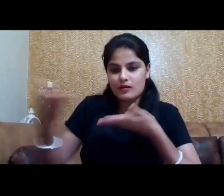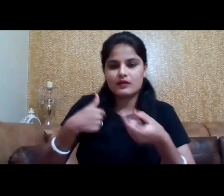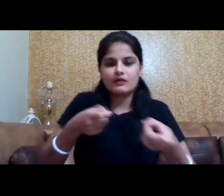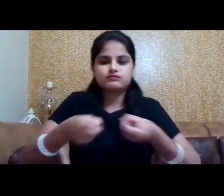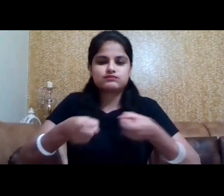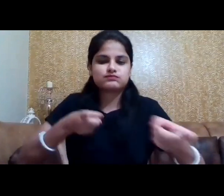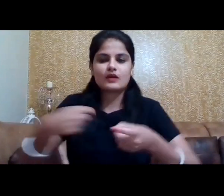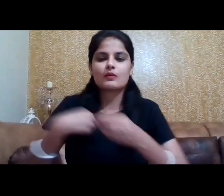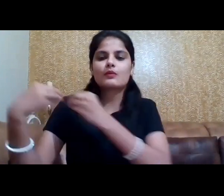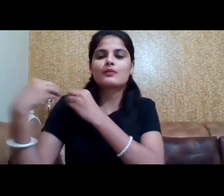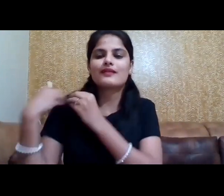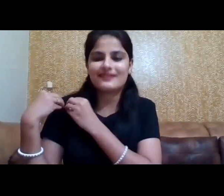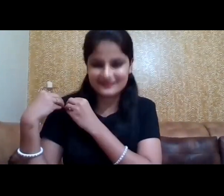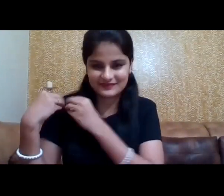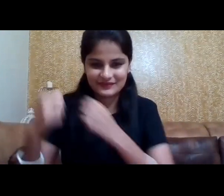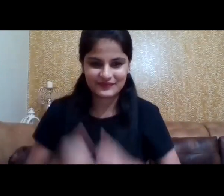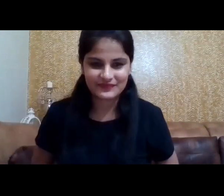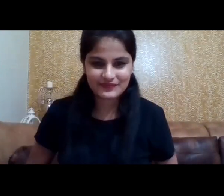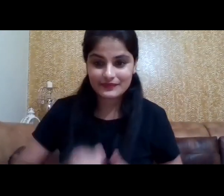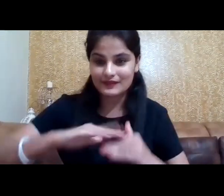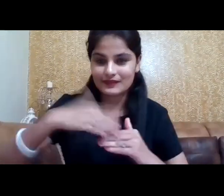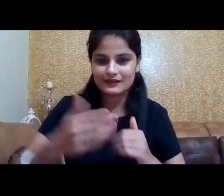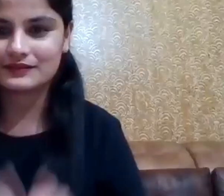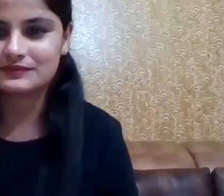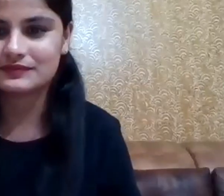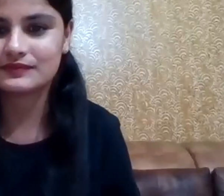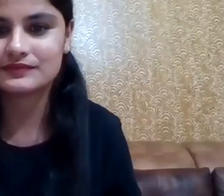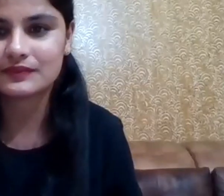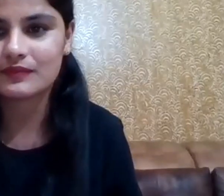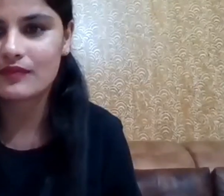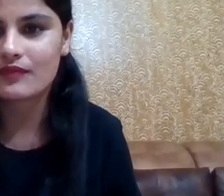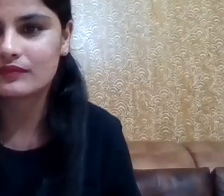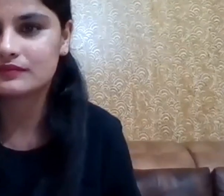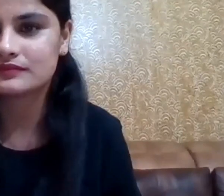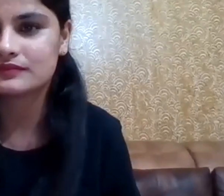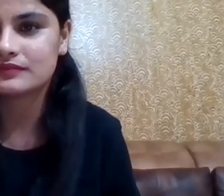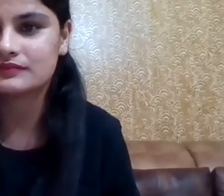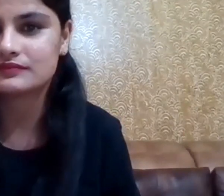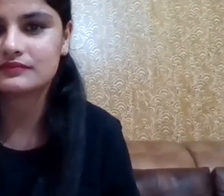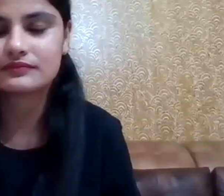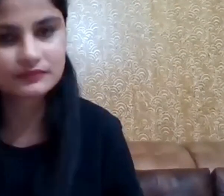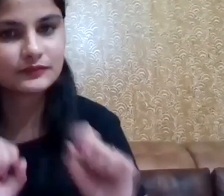about? Who am I in this event? I am the moderator. I will be moderating this event.